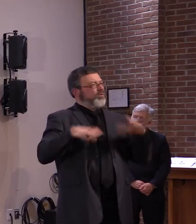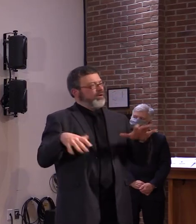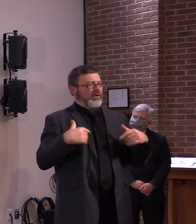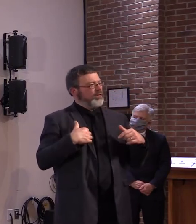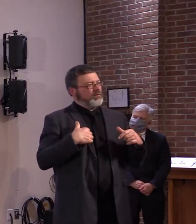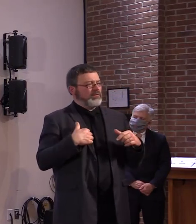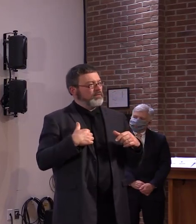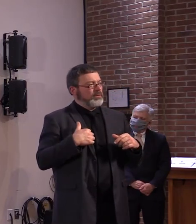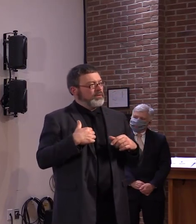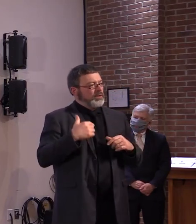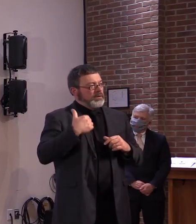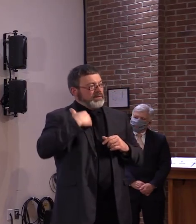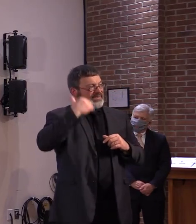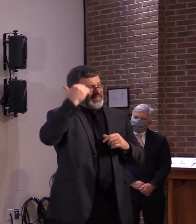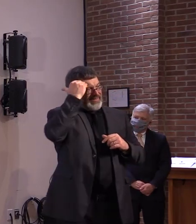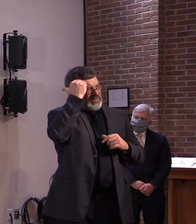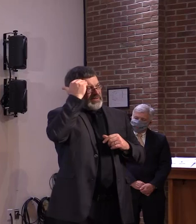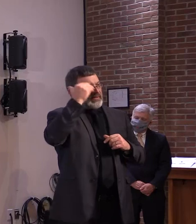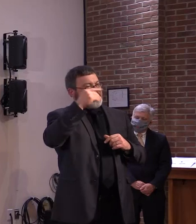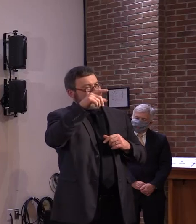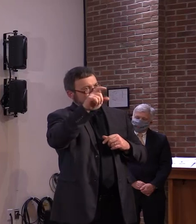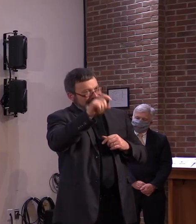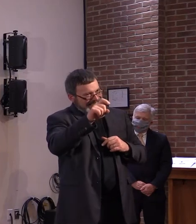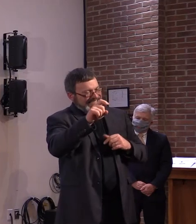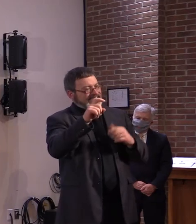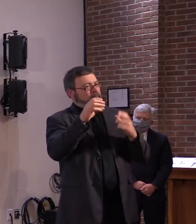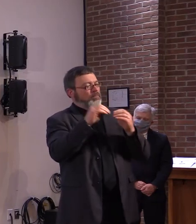if maybe Dr. Levine has something to add to that.